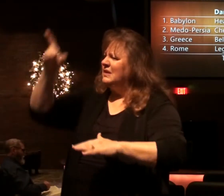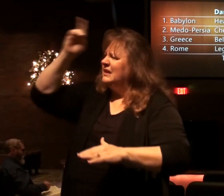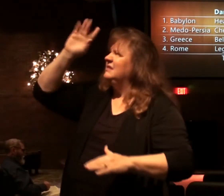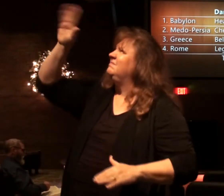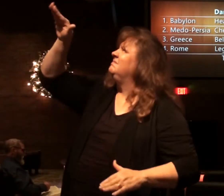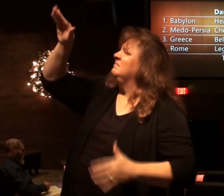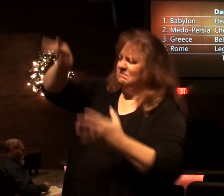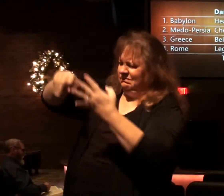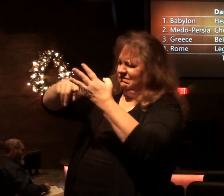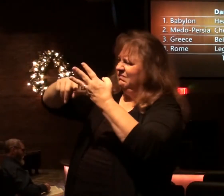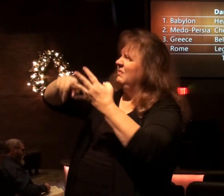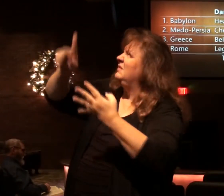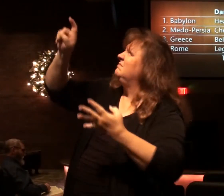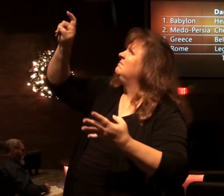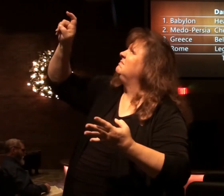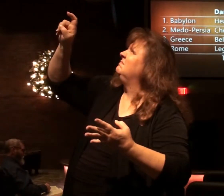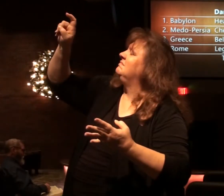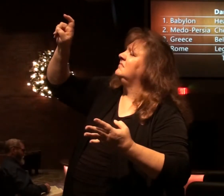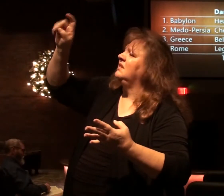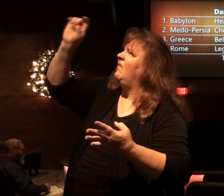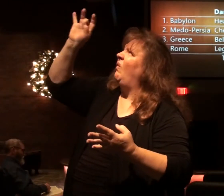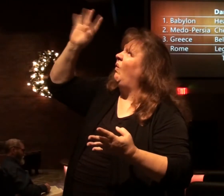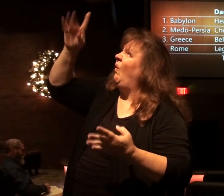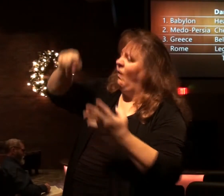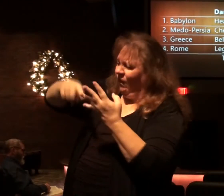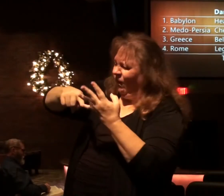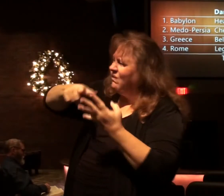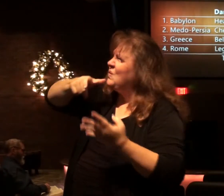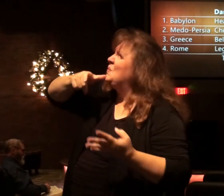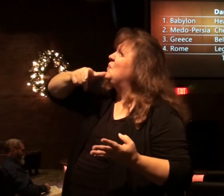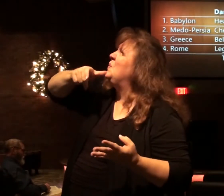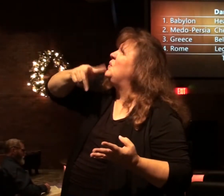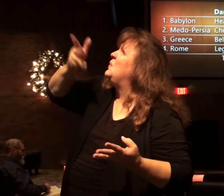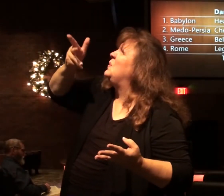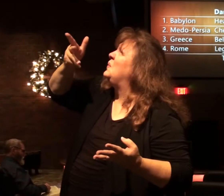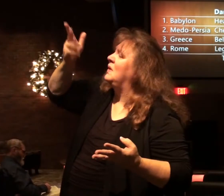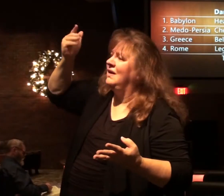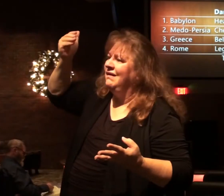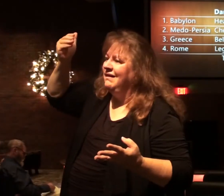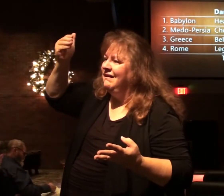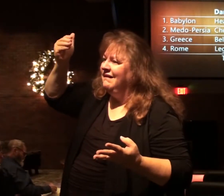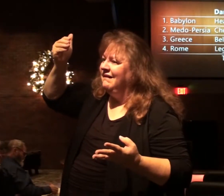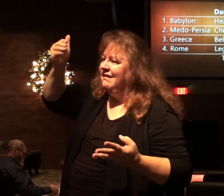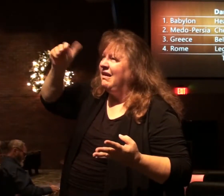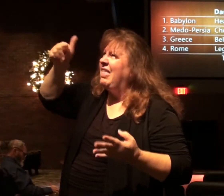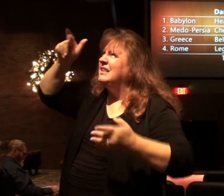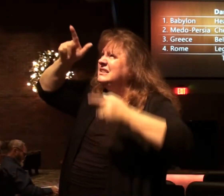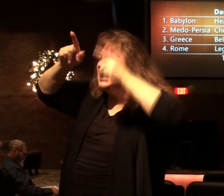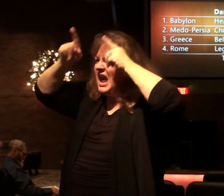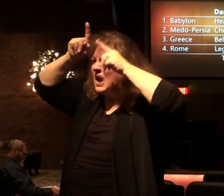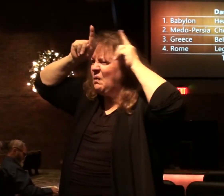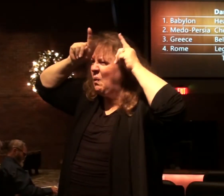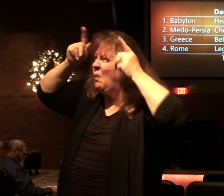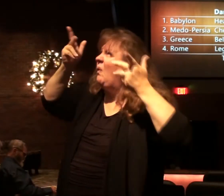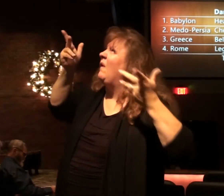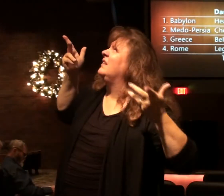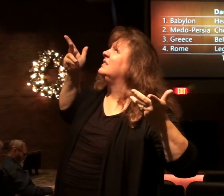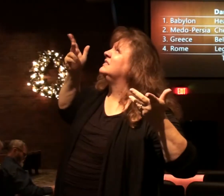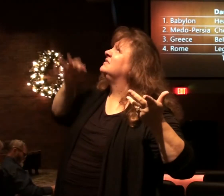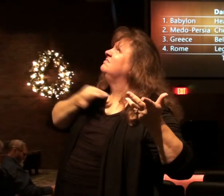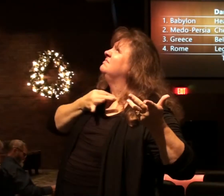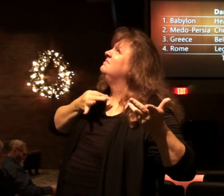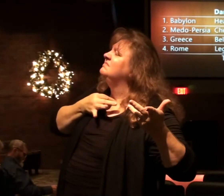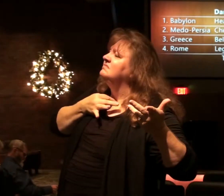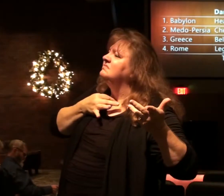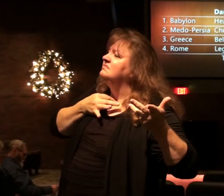beast, because it was so terrible. And he wanted to know in verse 20 about the 10 horns on his head. And then